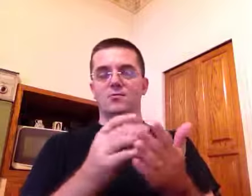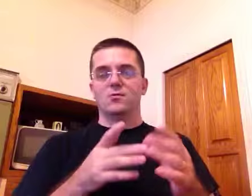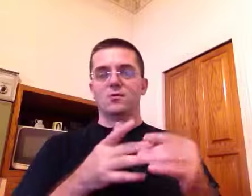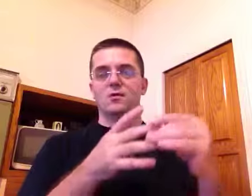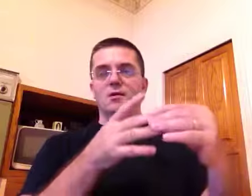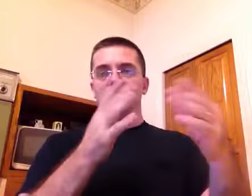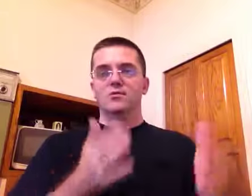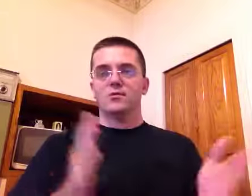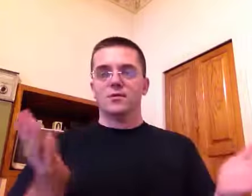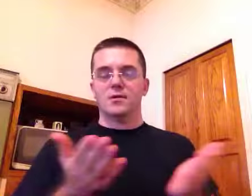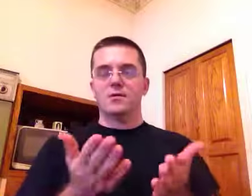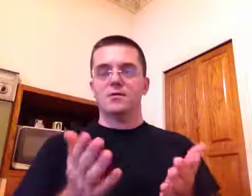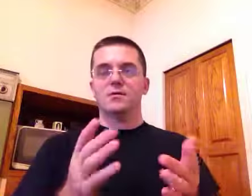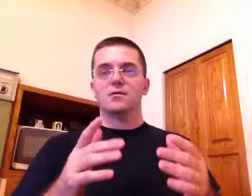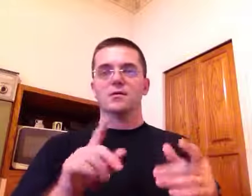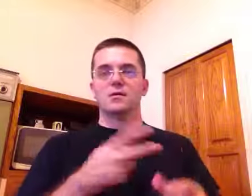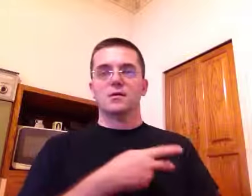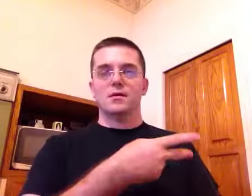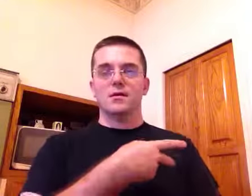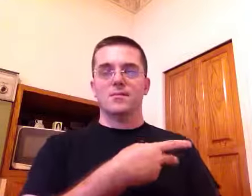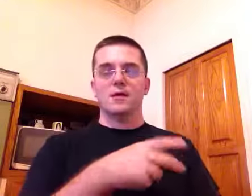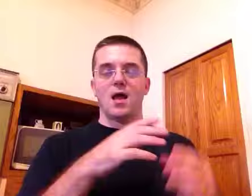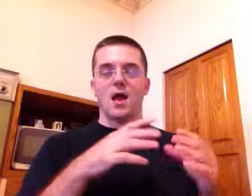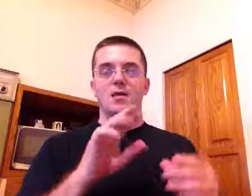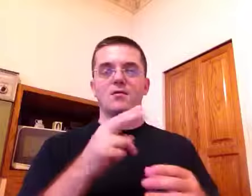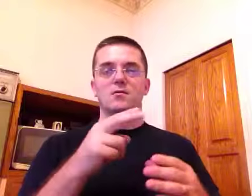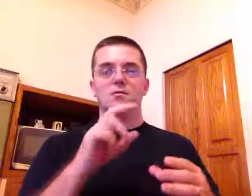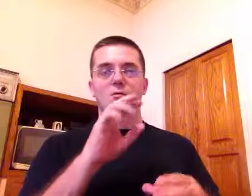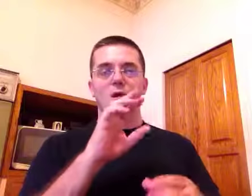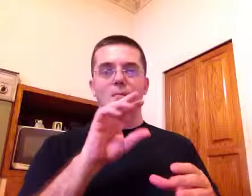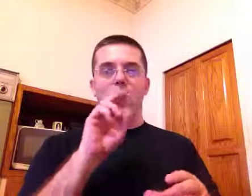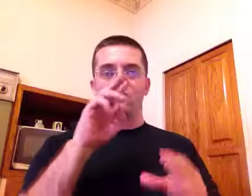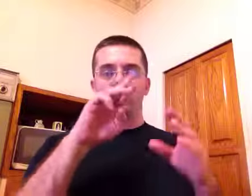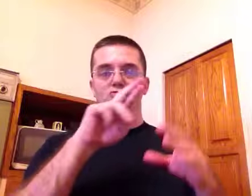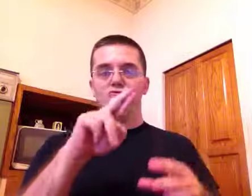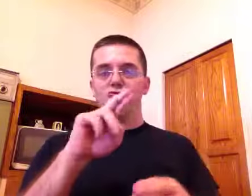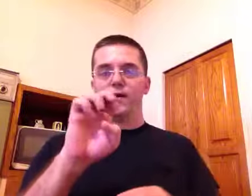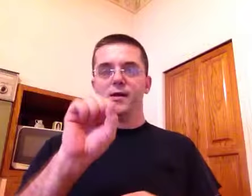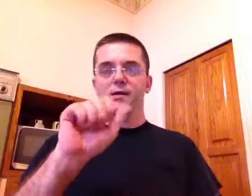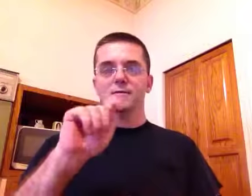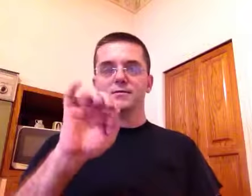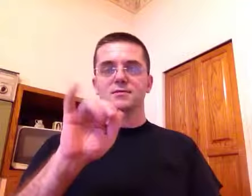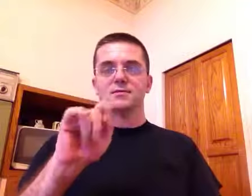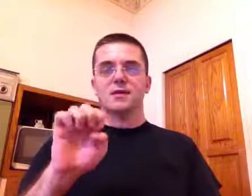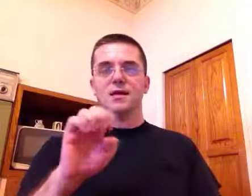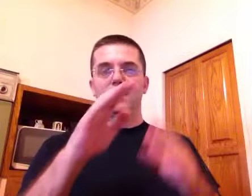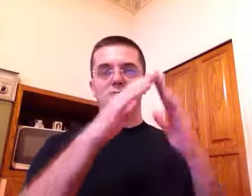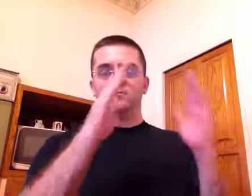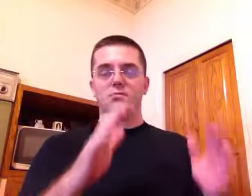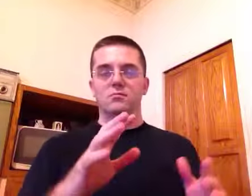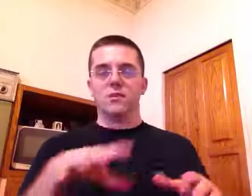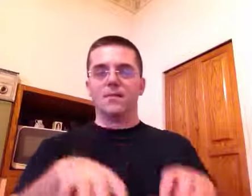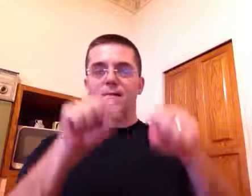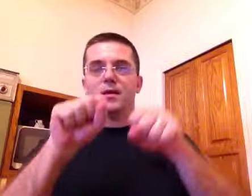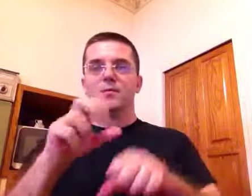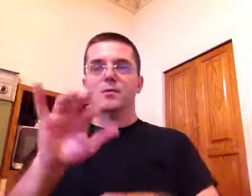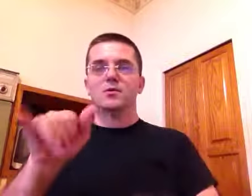estate lesson with me. John Acuff picks up and does one of the lessons with me. My daughter Rachel